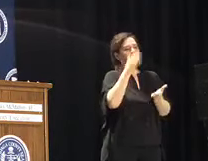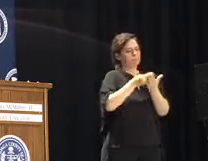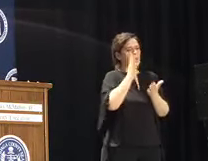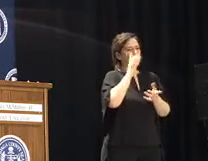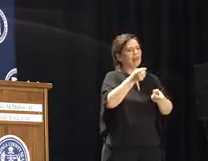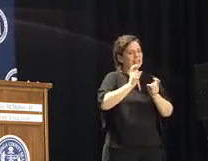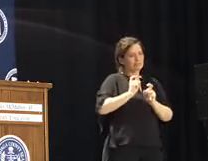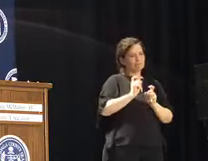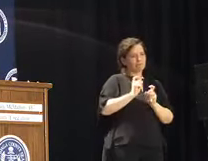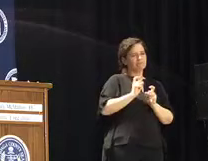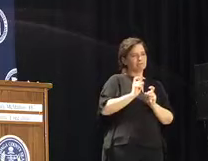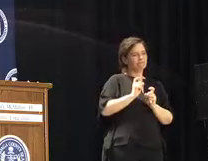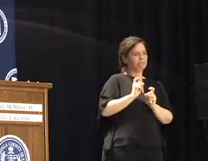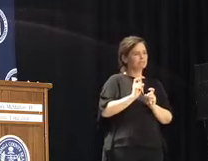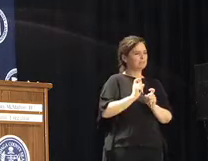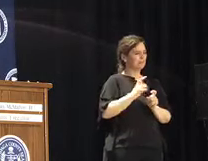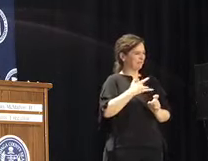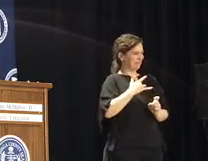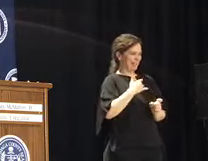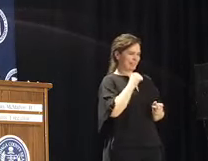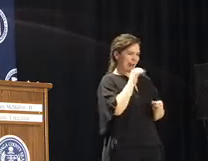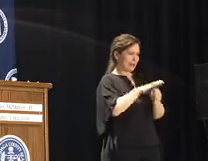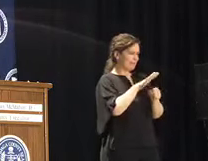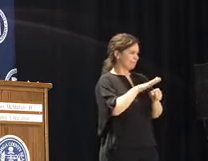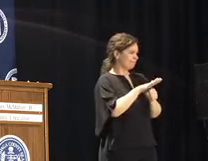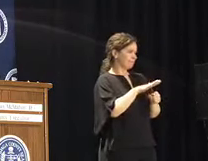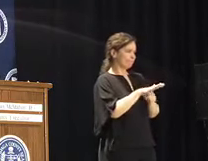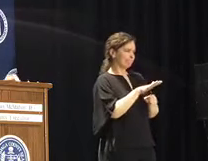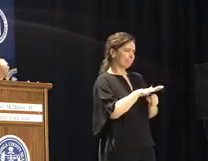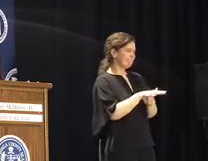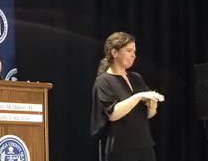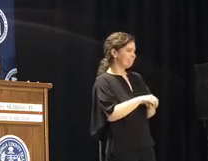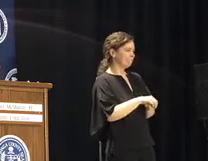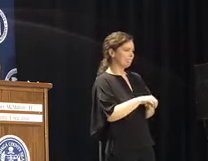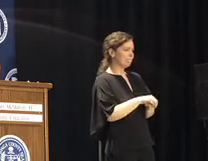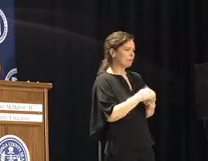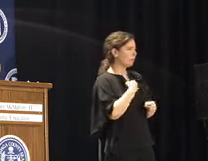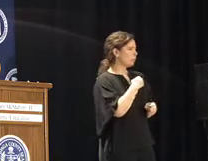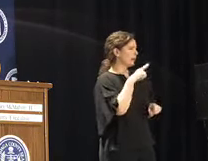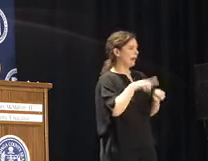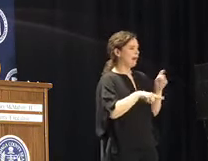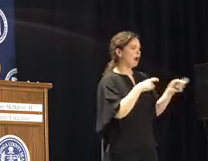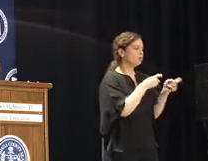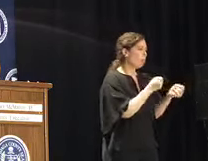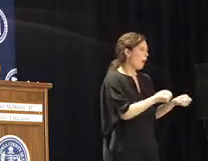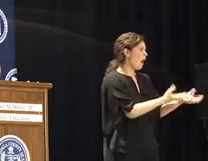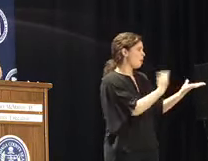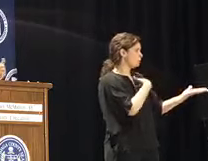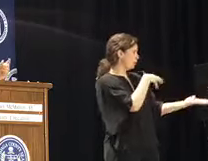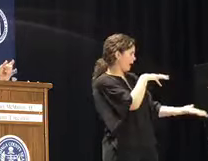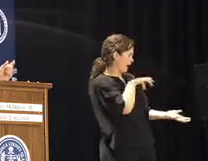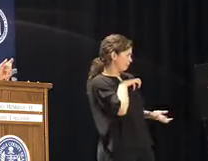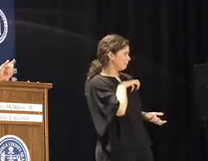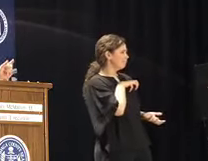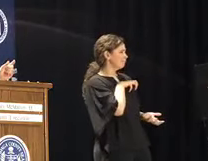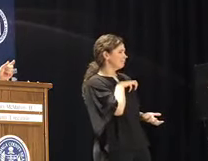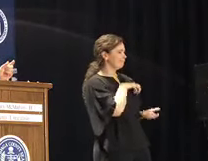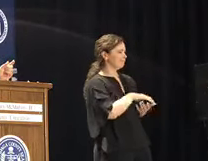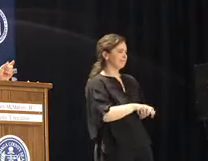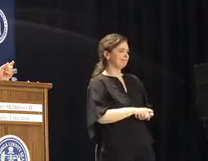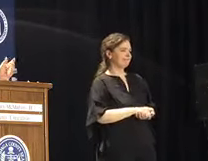disappointed because $450,000, between $450,000 and $500,000. If you look at counties